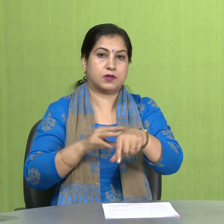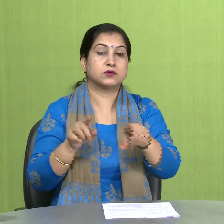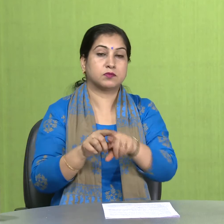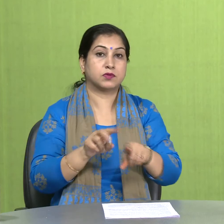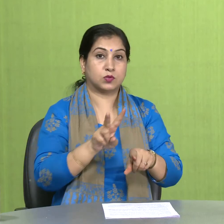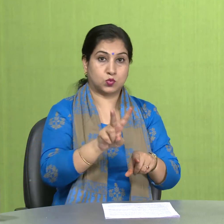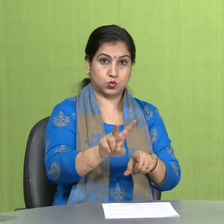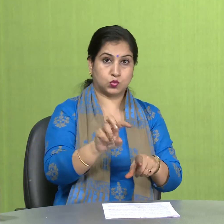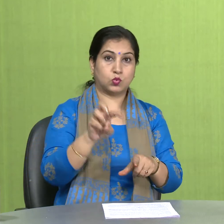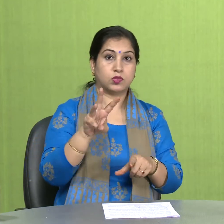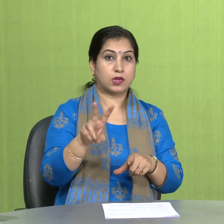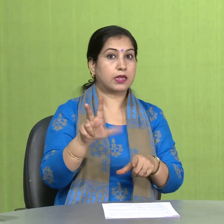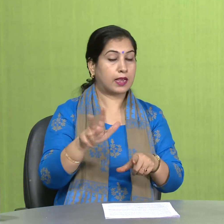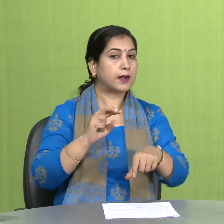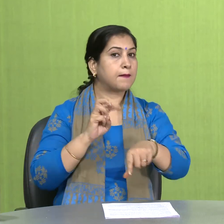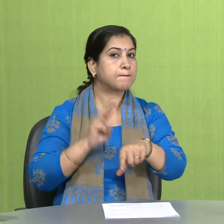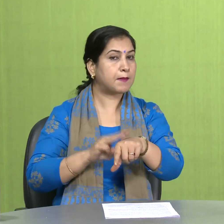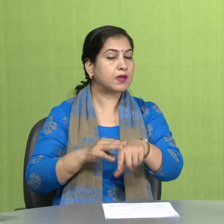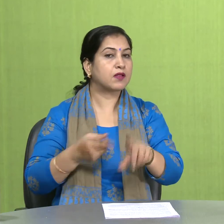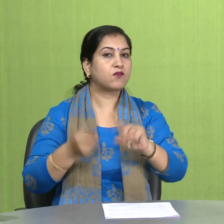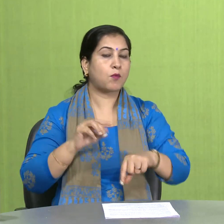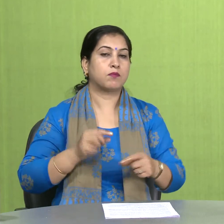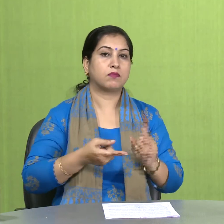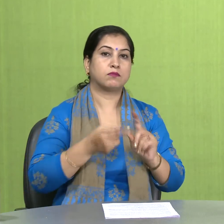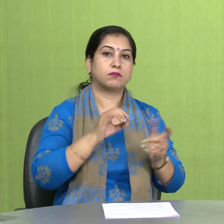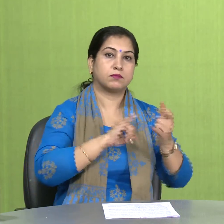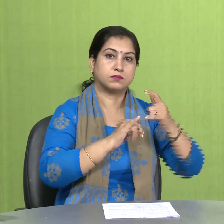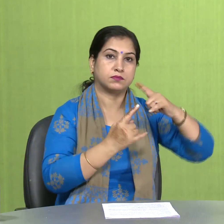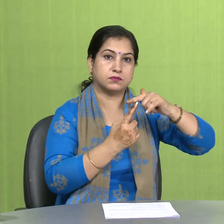238 members represent the state and the union territories.